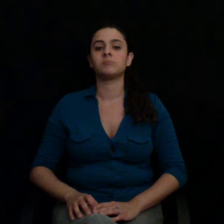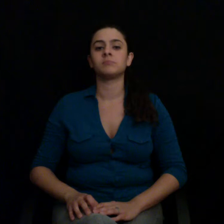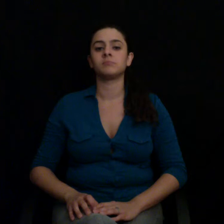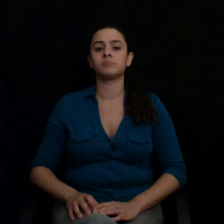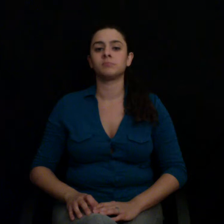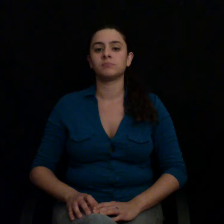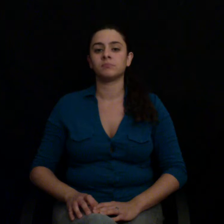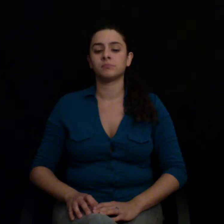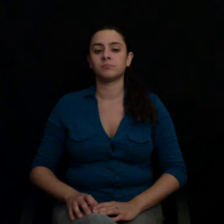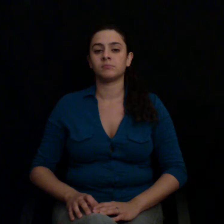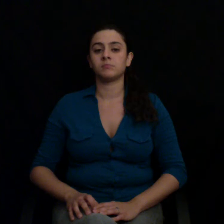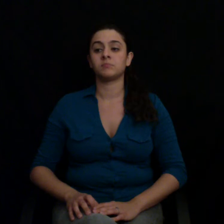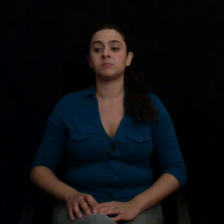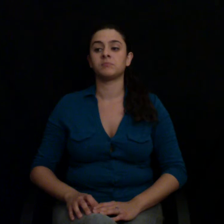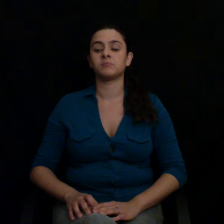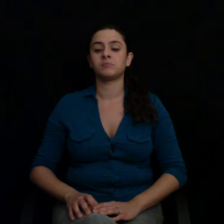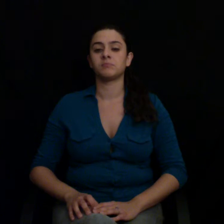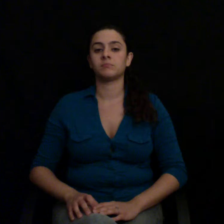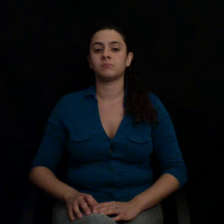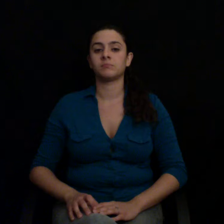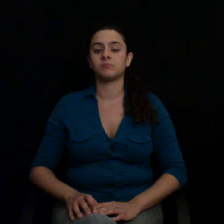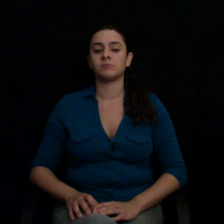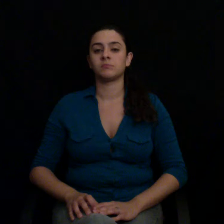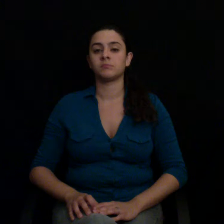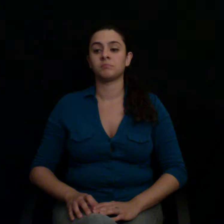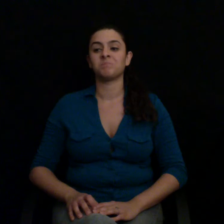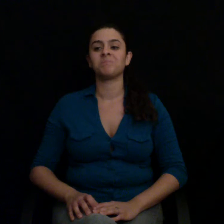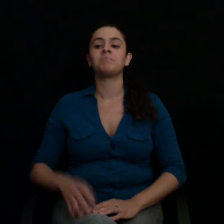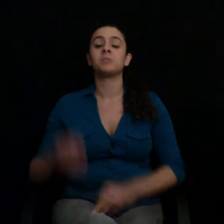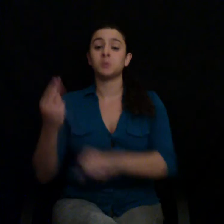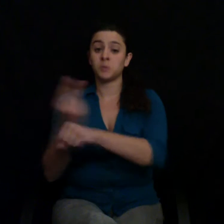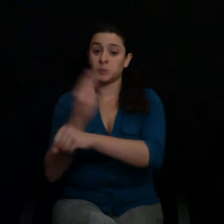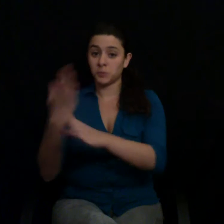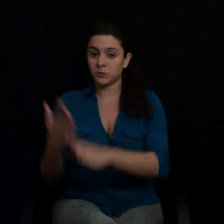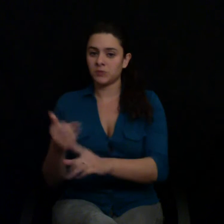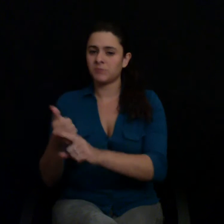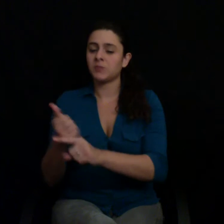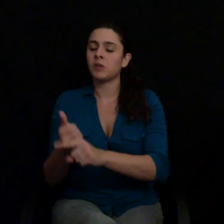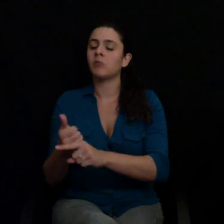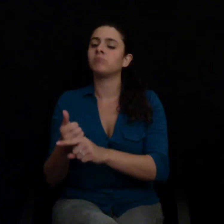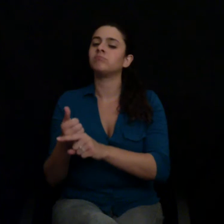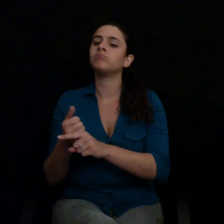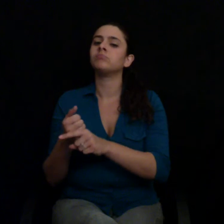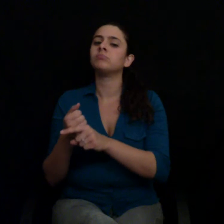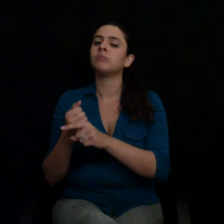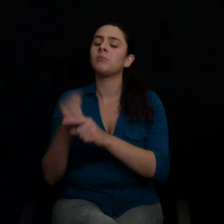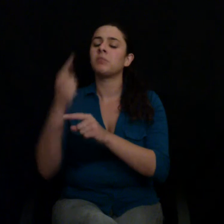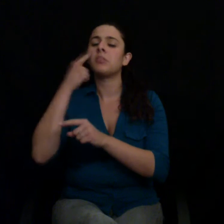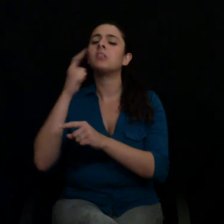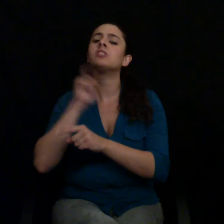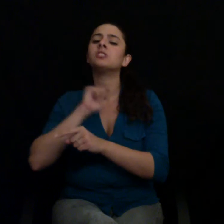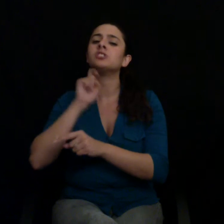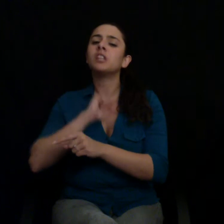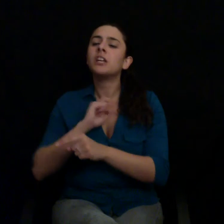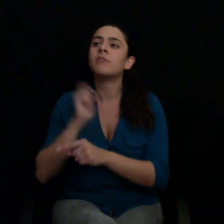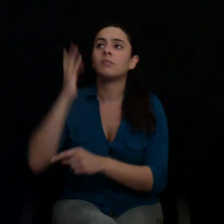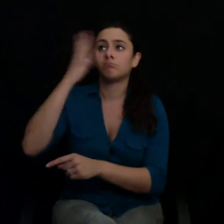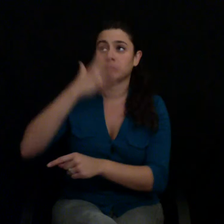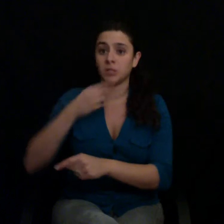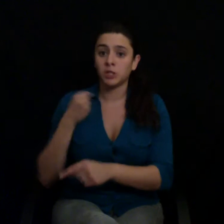LinkedIn, Jeff is clearly someone who deeply cares about shaving, craft, and aesthetic. Prior to starting Harry's, Jeff and his co-founder traveled all over the world looking